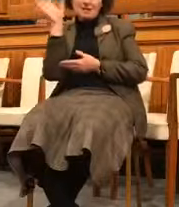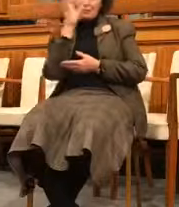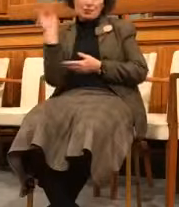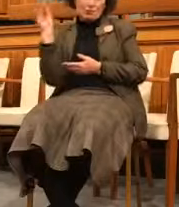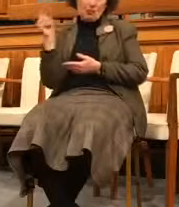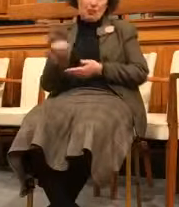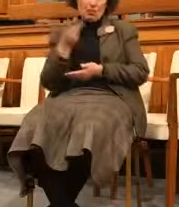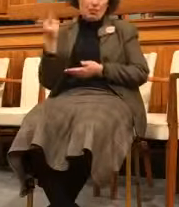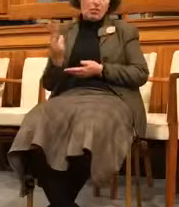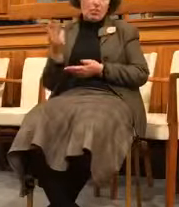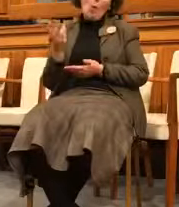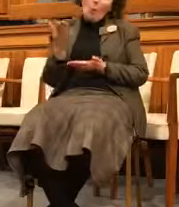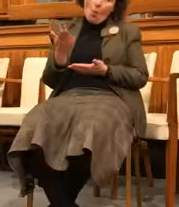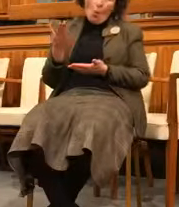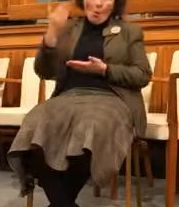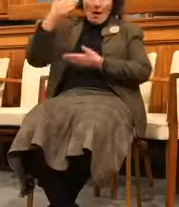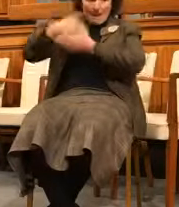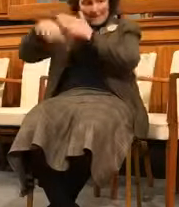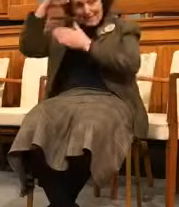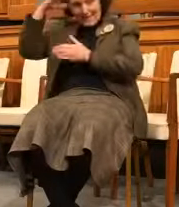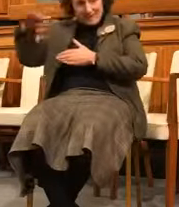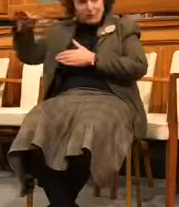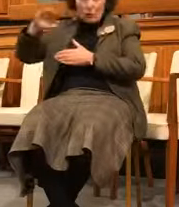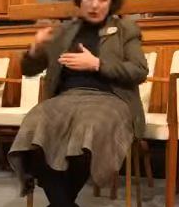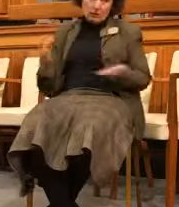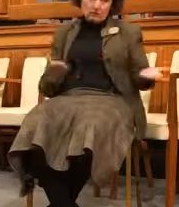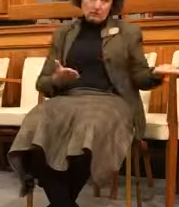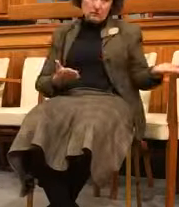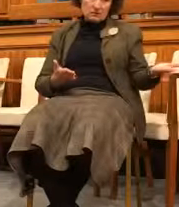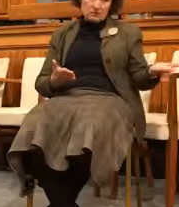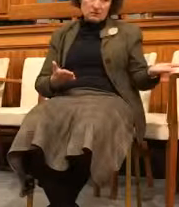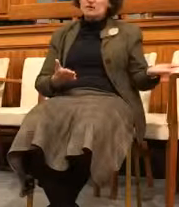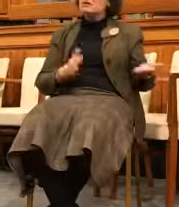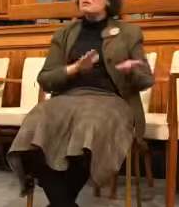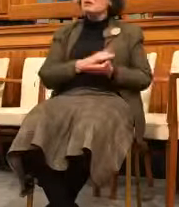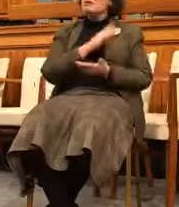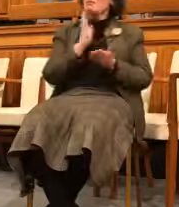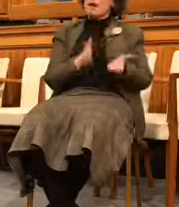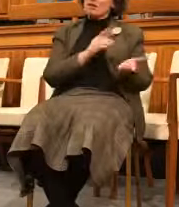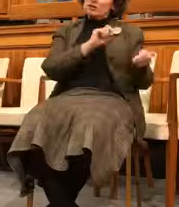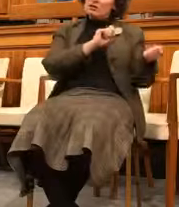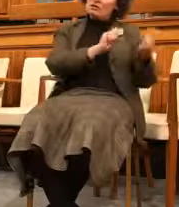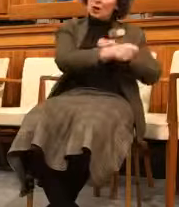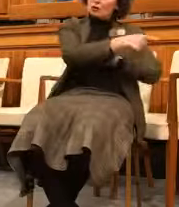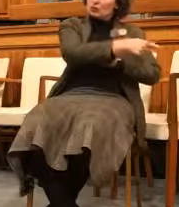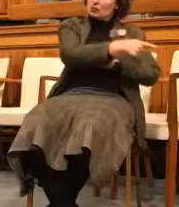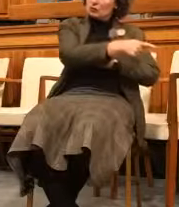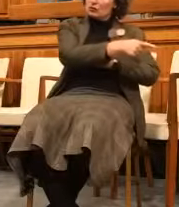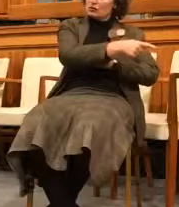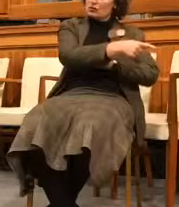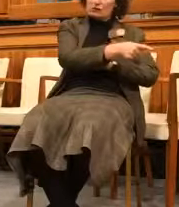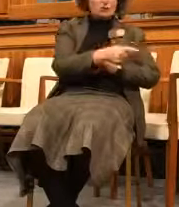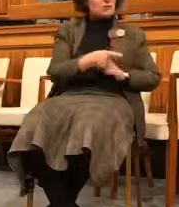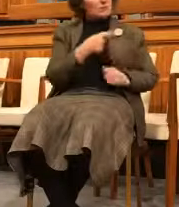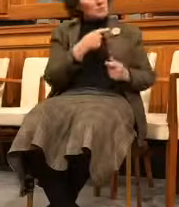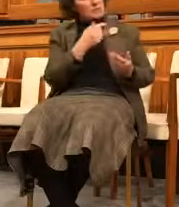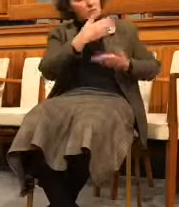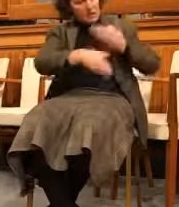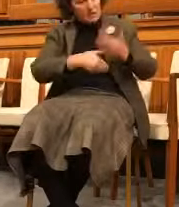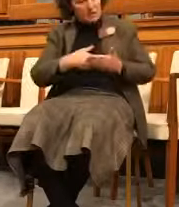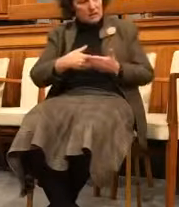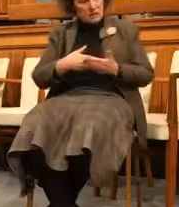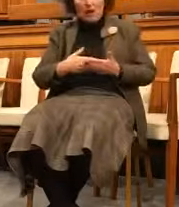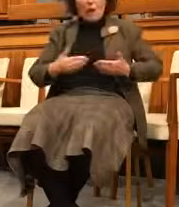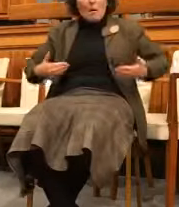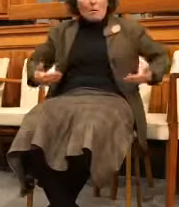the kingdom of God." He needs to be converted. He needs to be changed. That which is born of the flesh is flesh, and that which